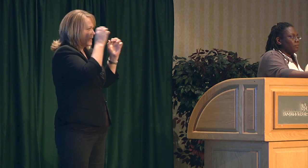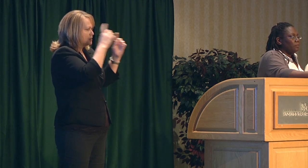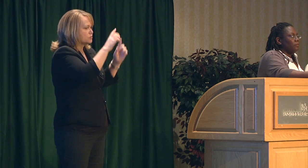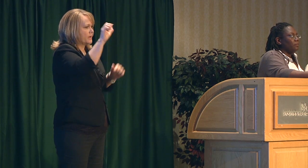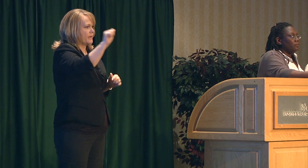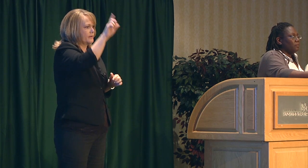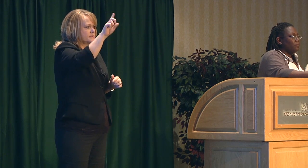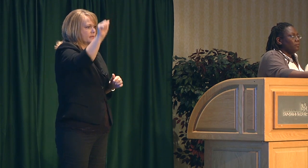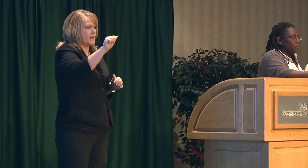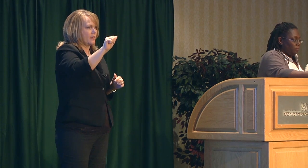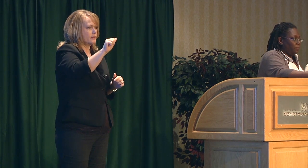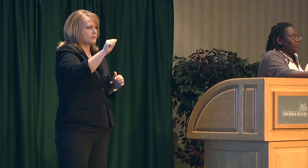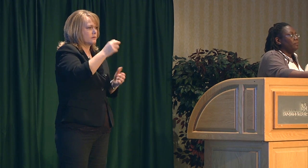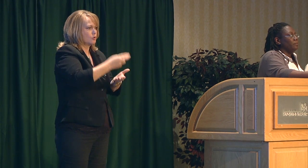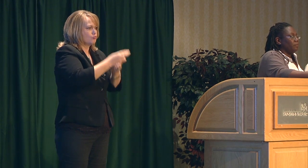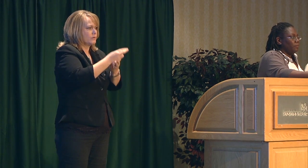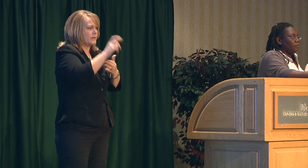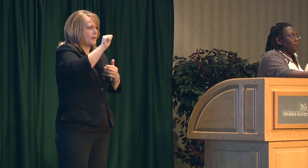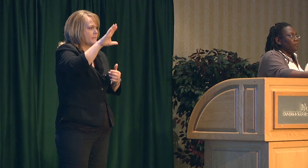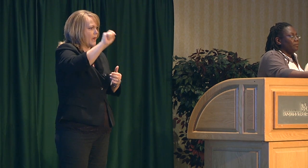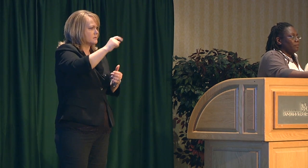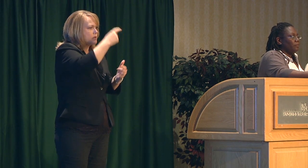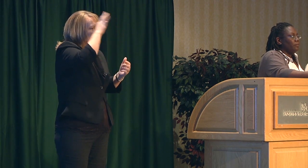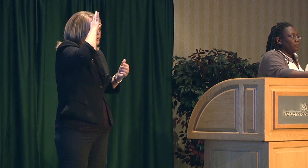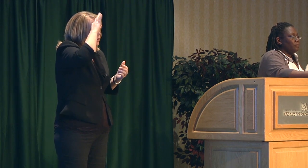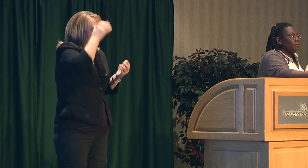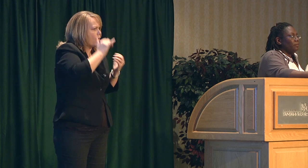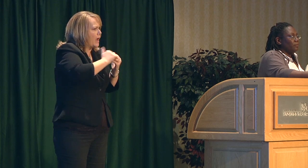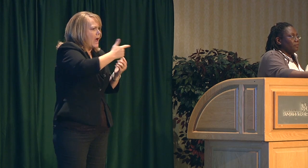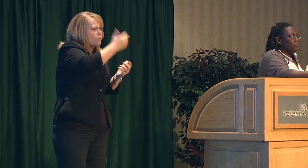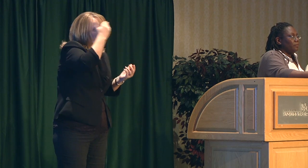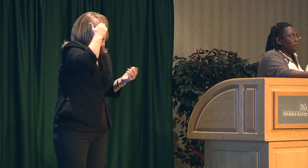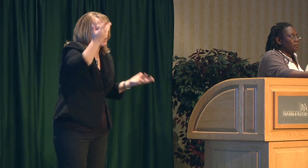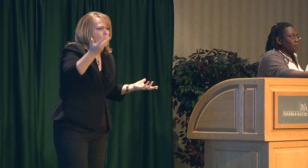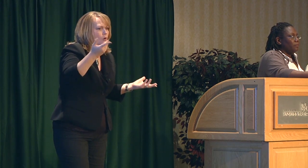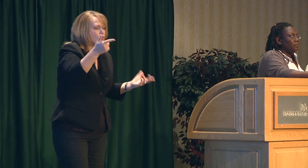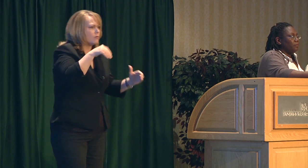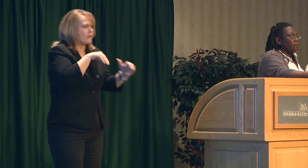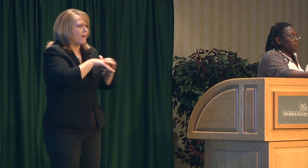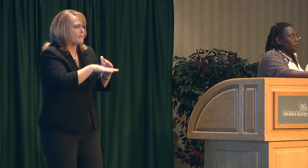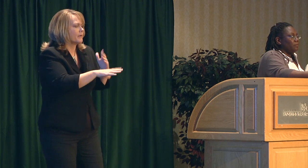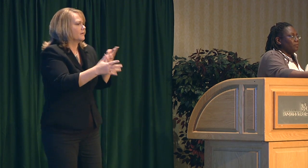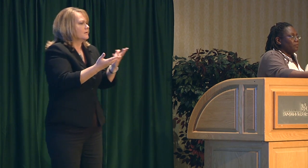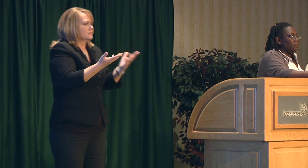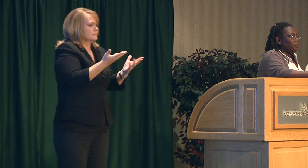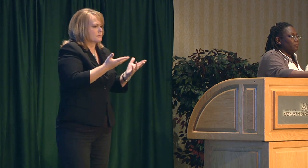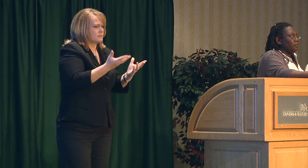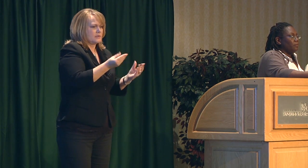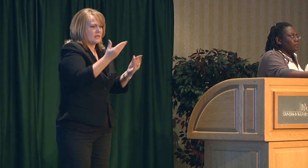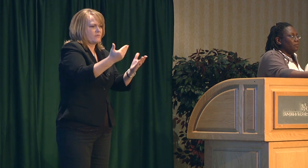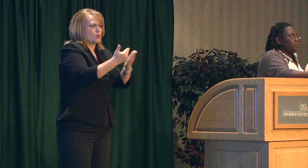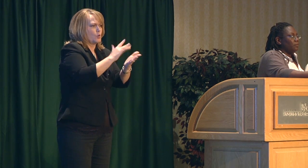the remit, but they don't know. Why would they know? I mean, it's like when you walk in and they're trying to give you a new medicine, what if they're